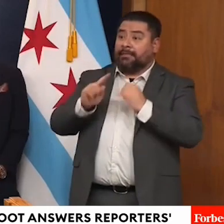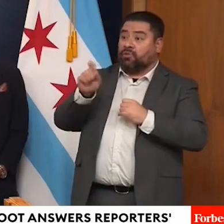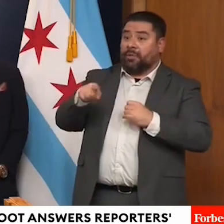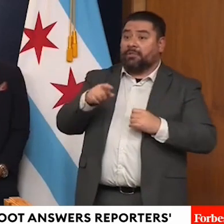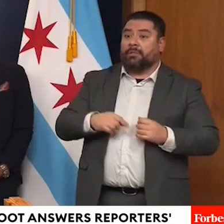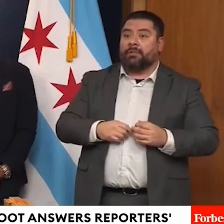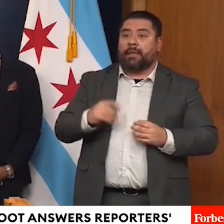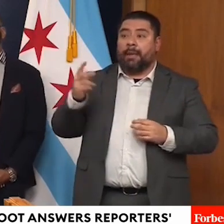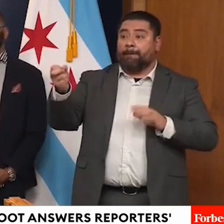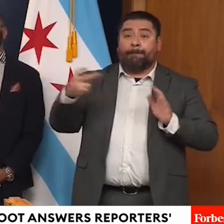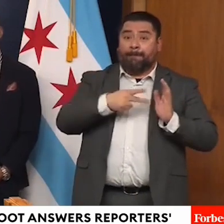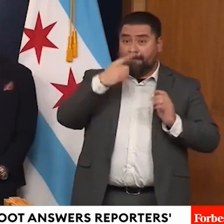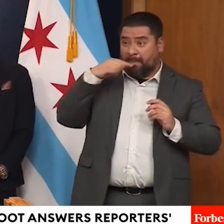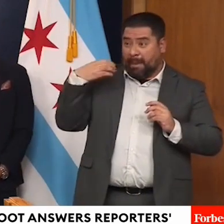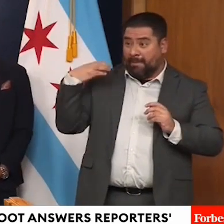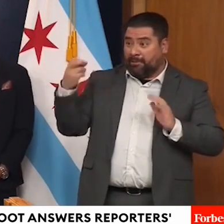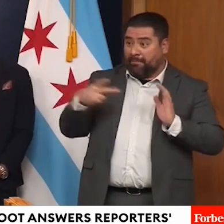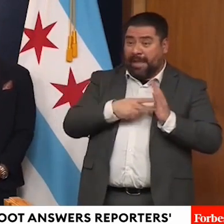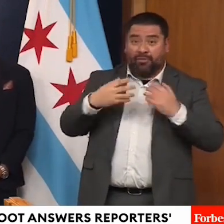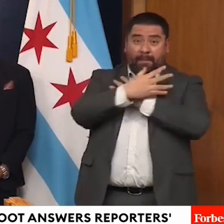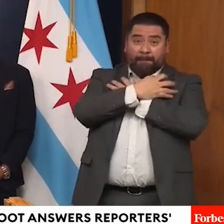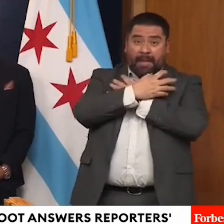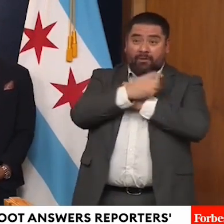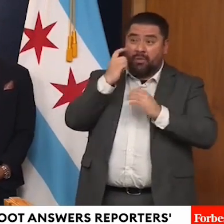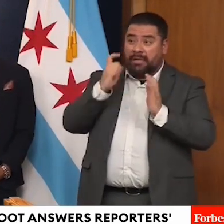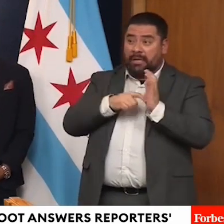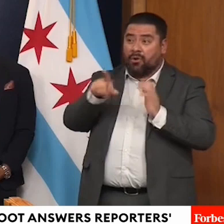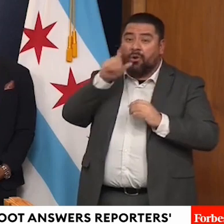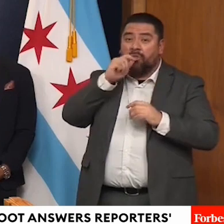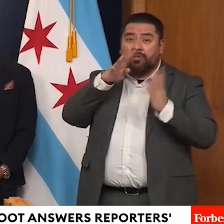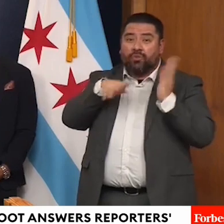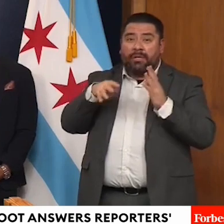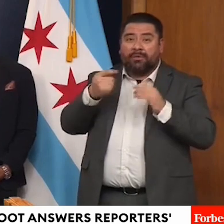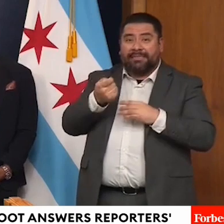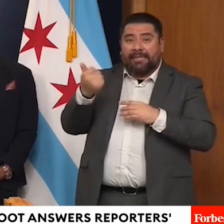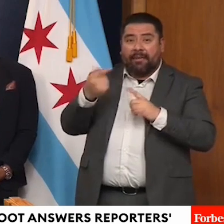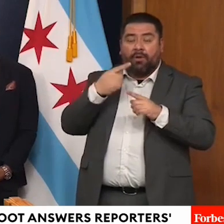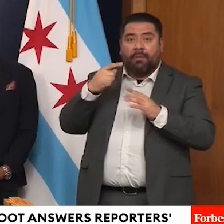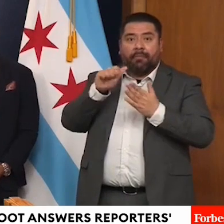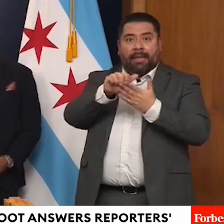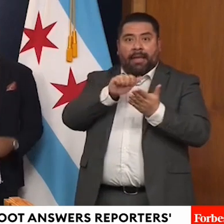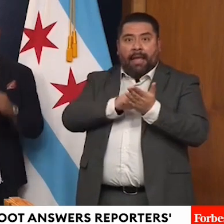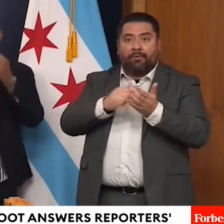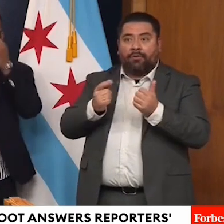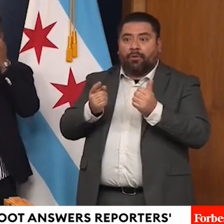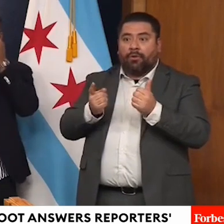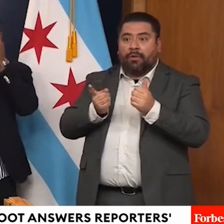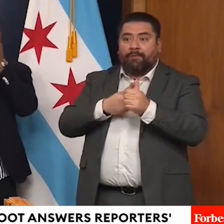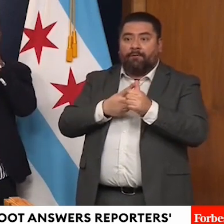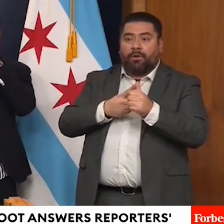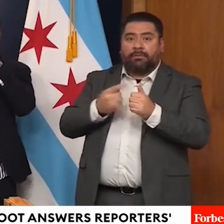Mayor, back to the Bears. Yes. We've noticed that your tweet was deleted from your account after you first, back last